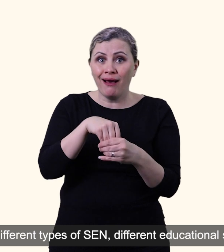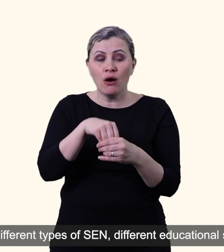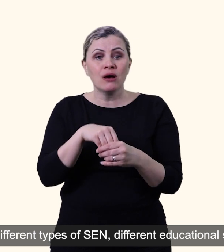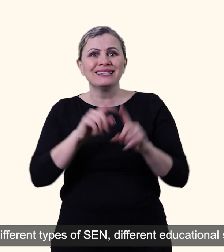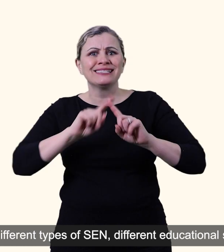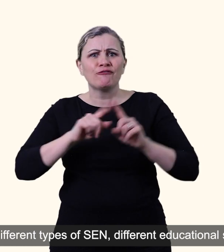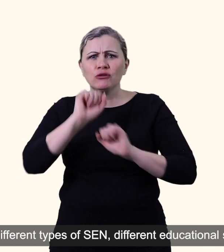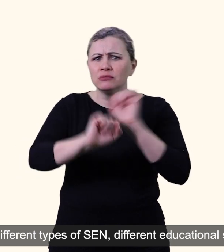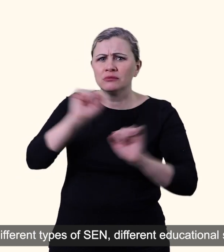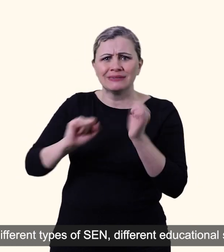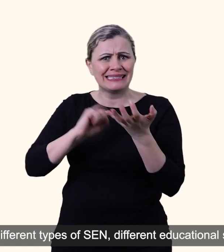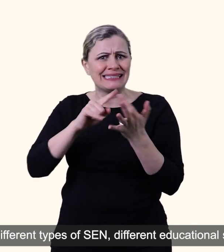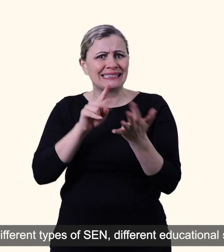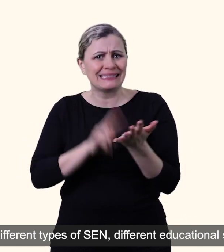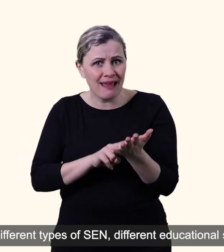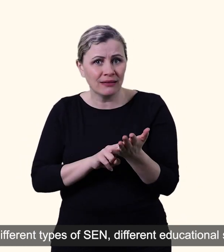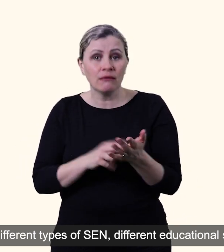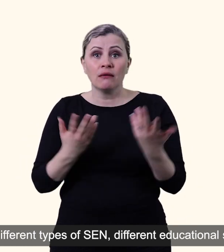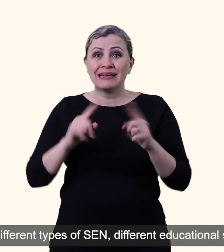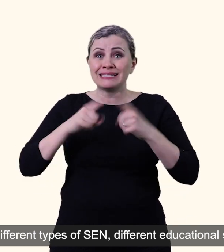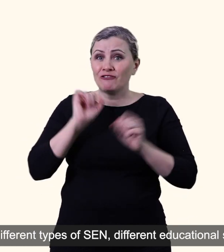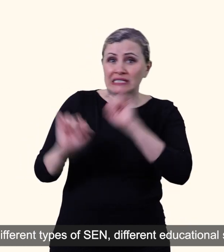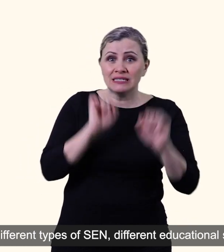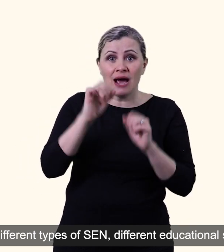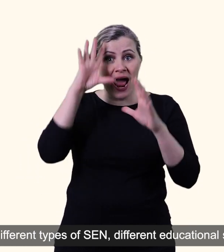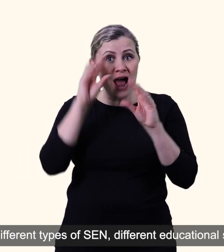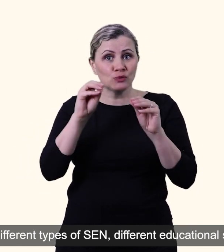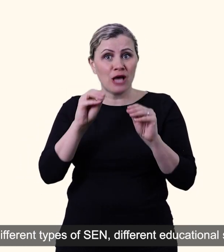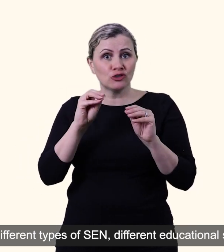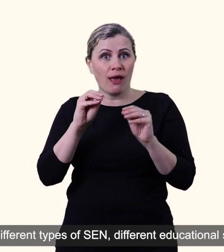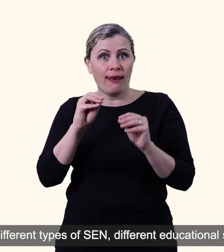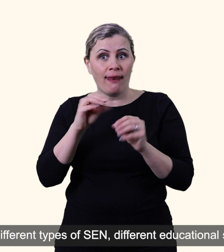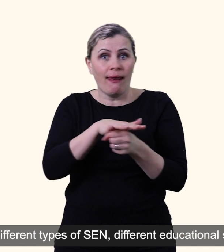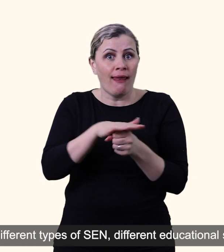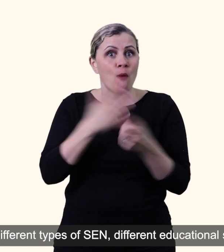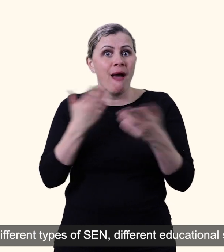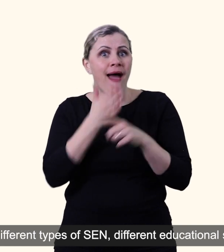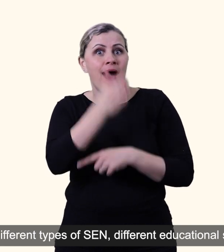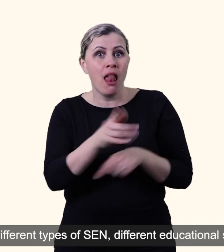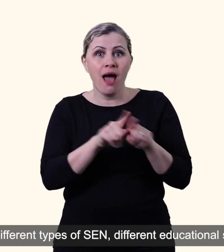including different types of SEN, different educational settings,